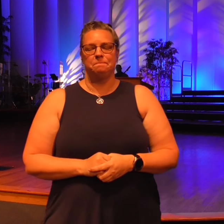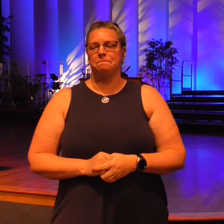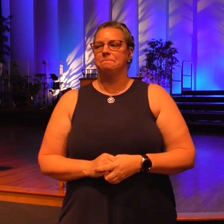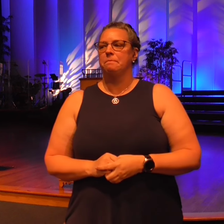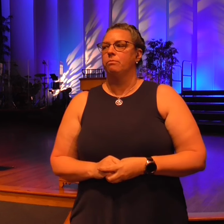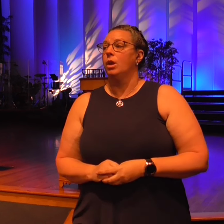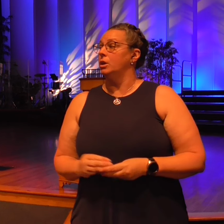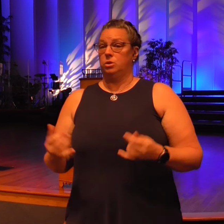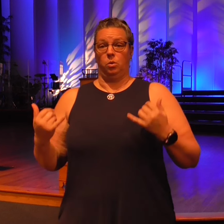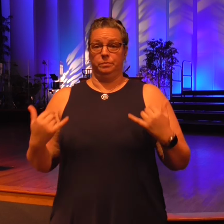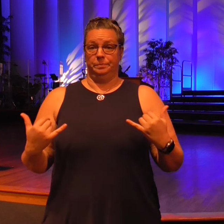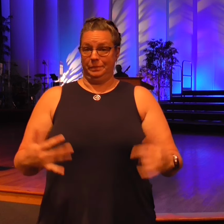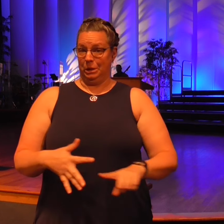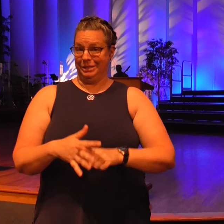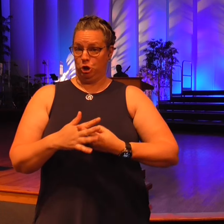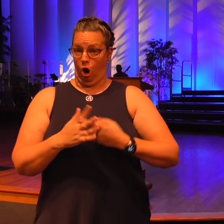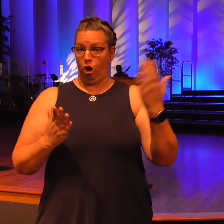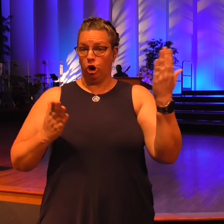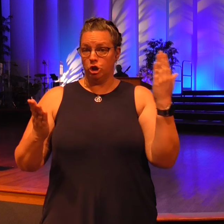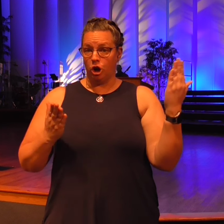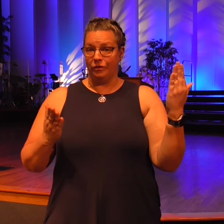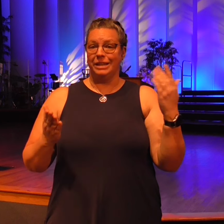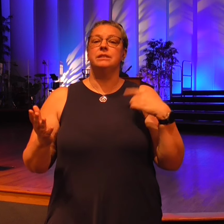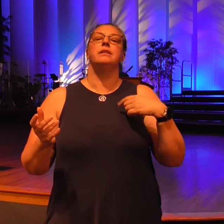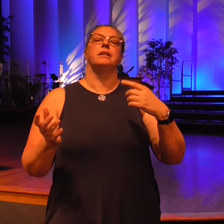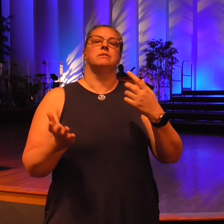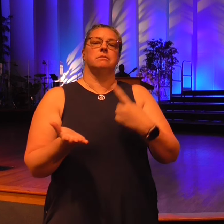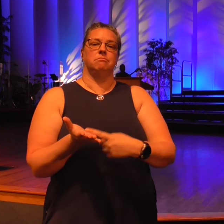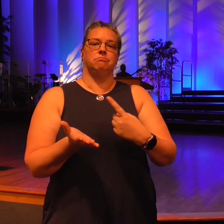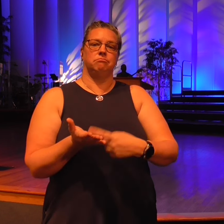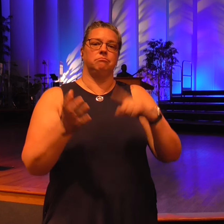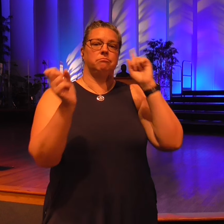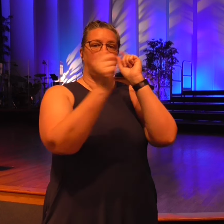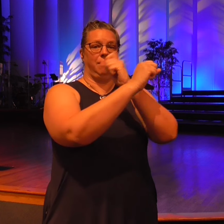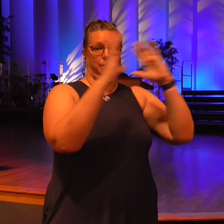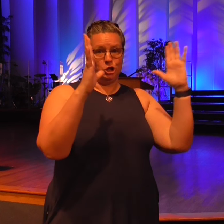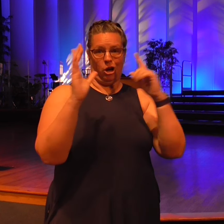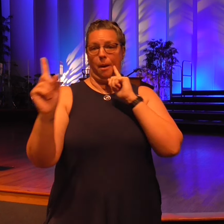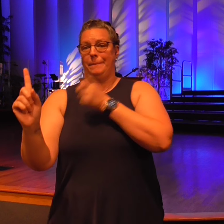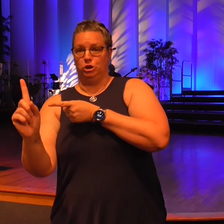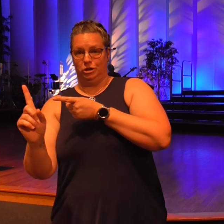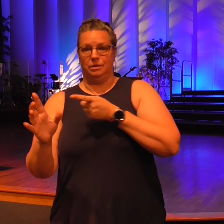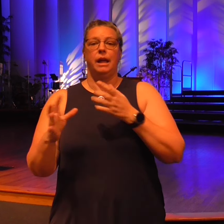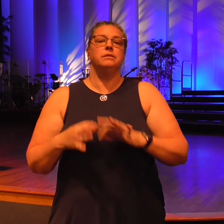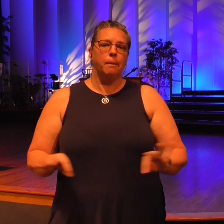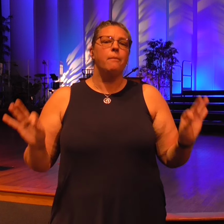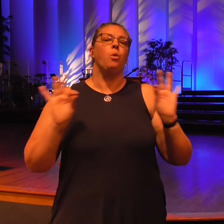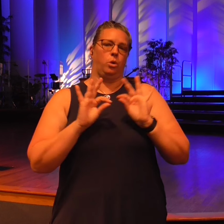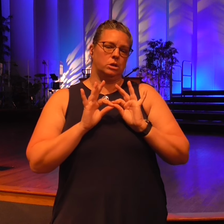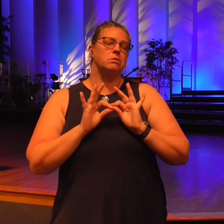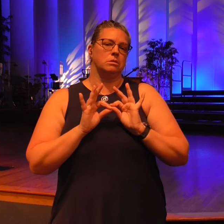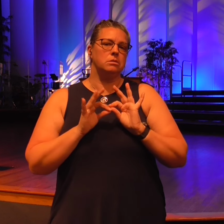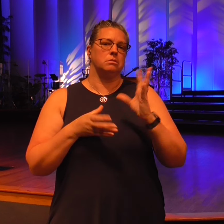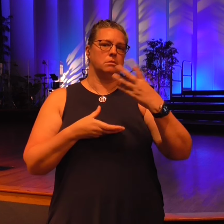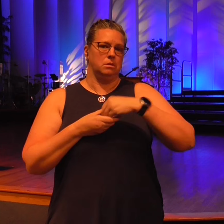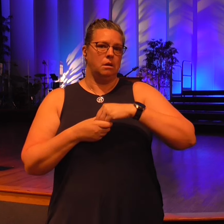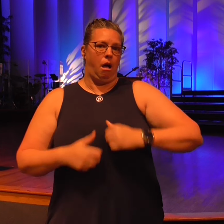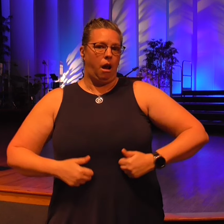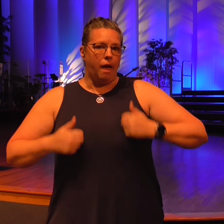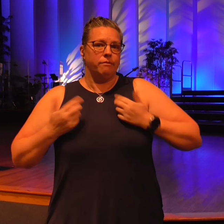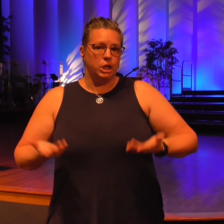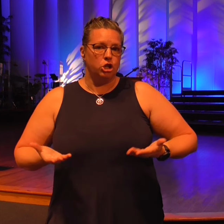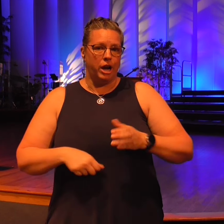ready to start this service, let's look at our vision and mission, which is such an important part of our life here at Mile